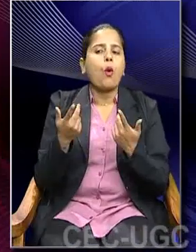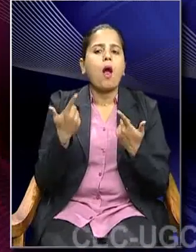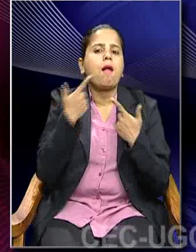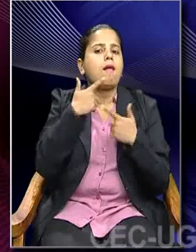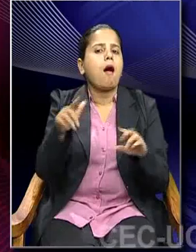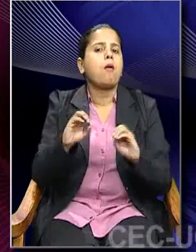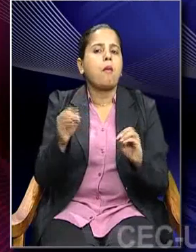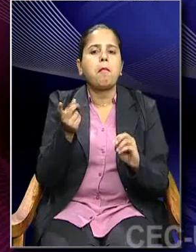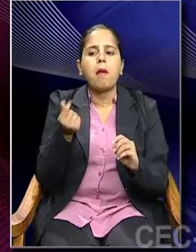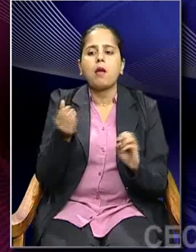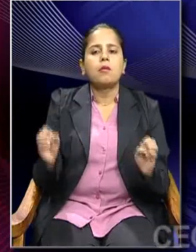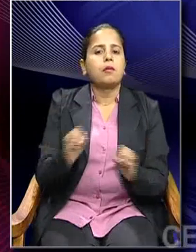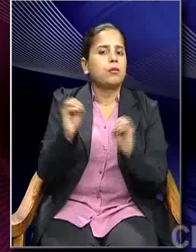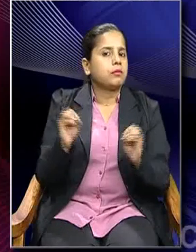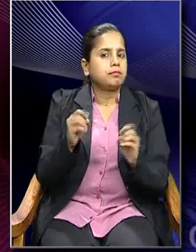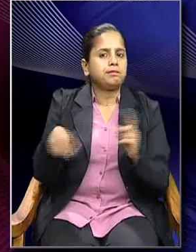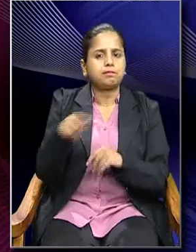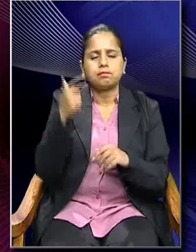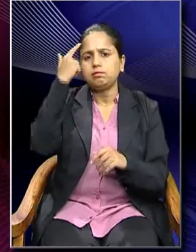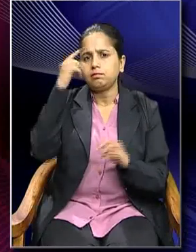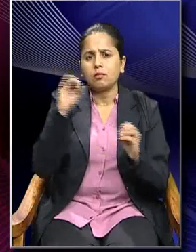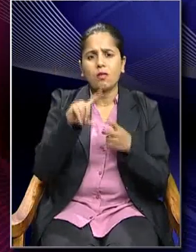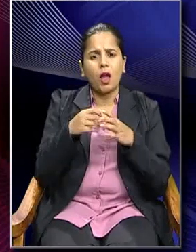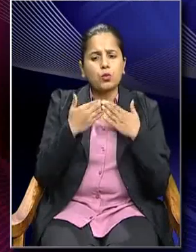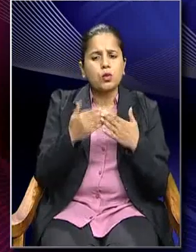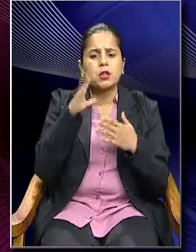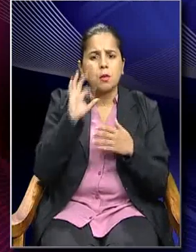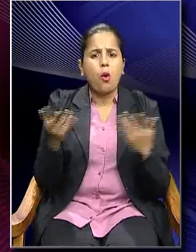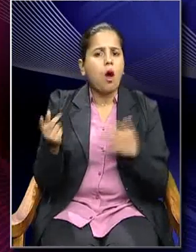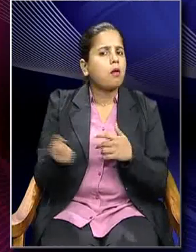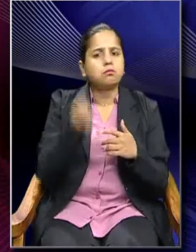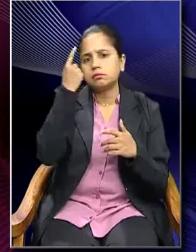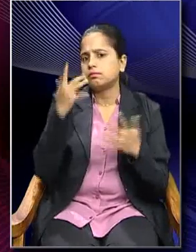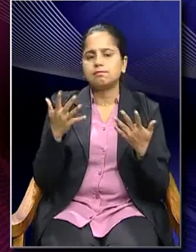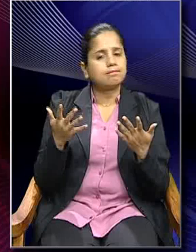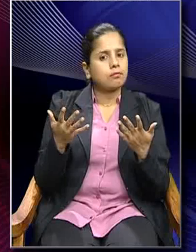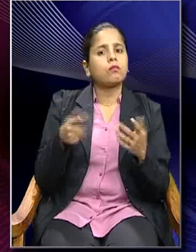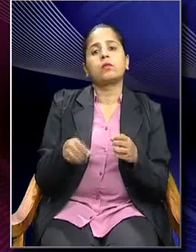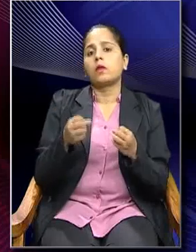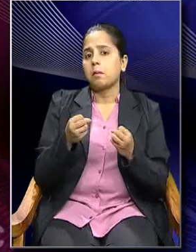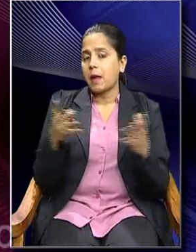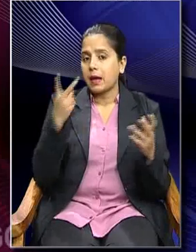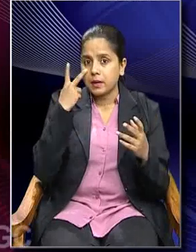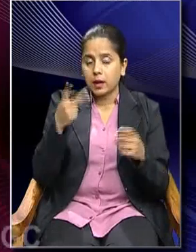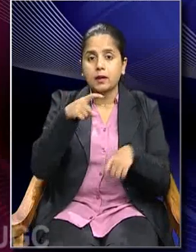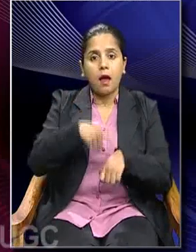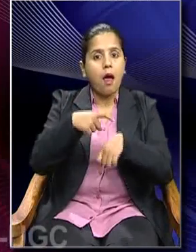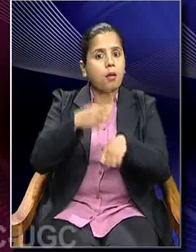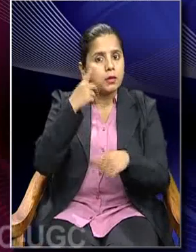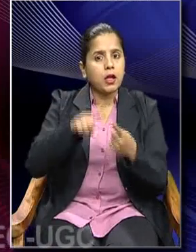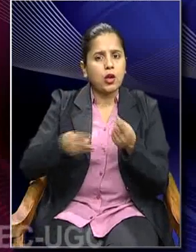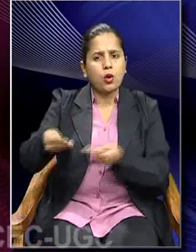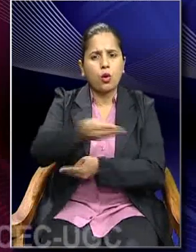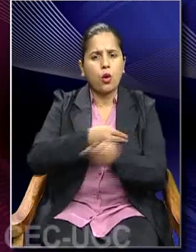not realize many a time the importance of education. And many a time, because of the economic necessity to